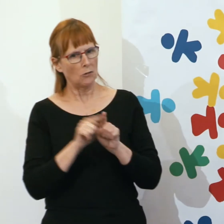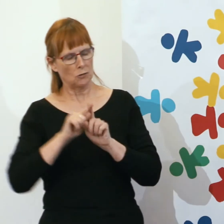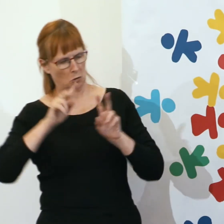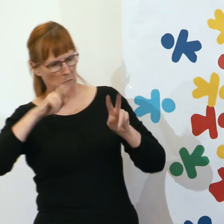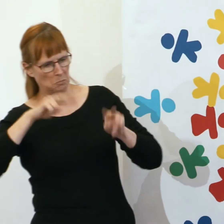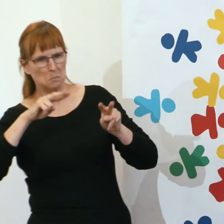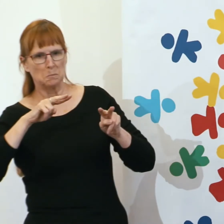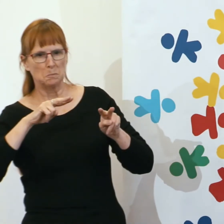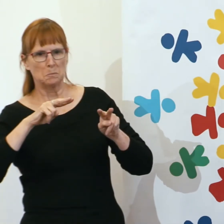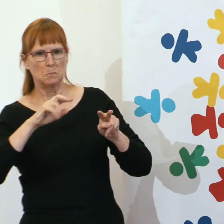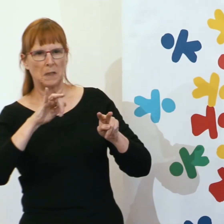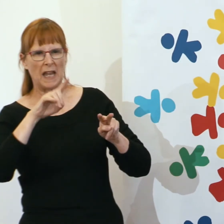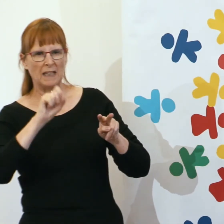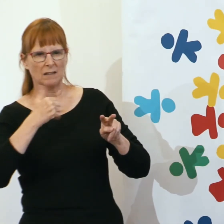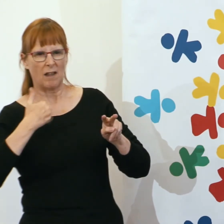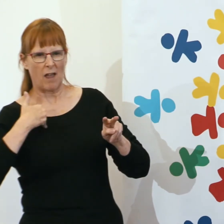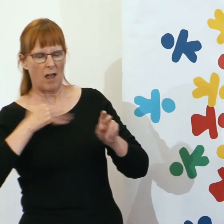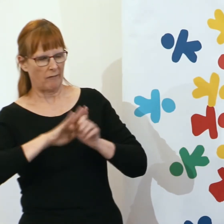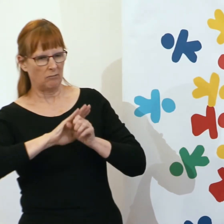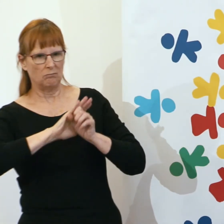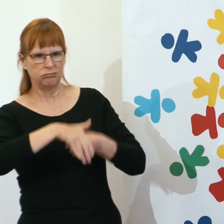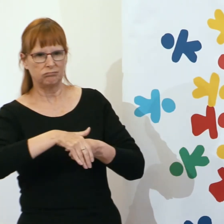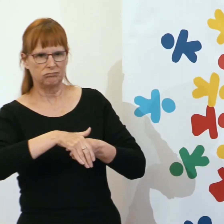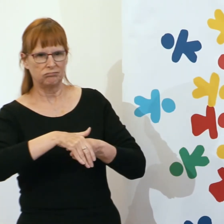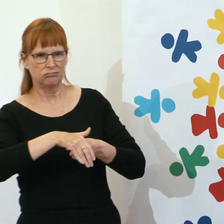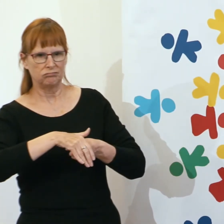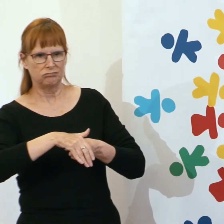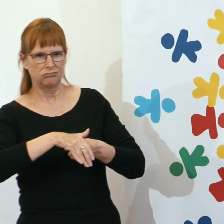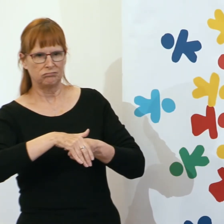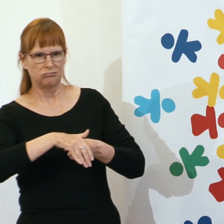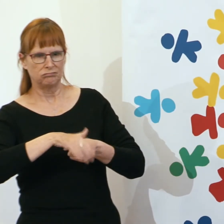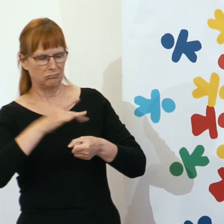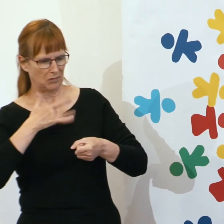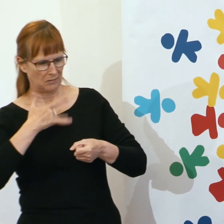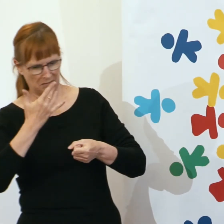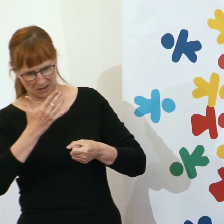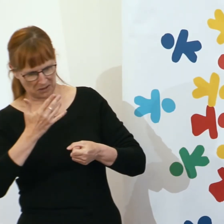make millions feel like they are less than.